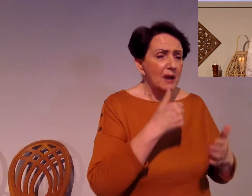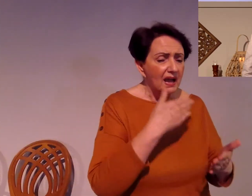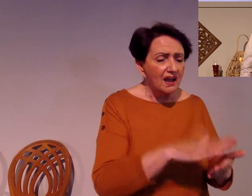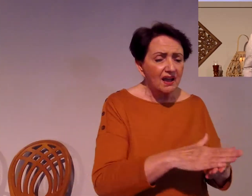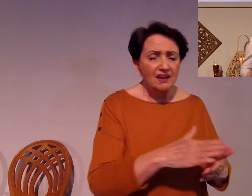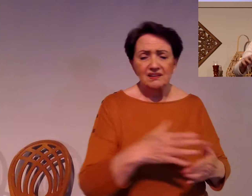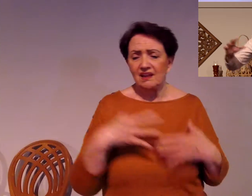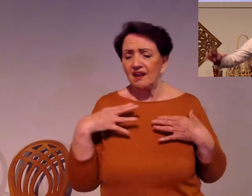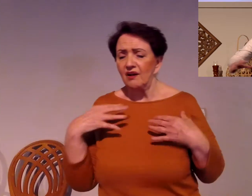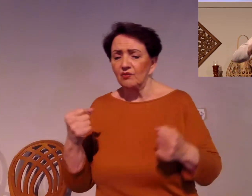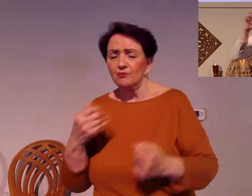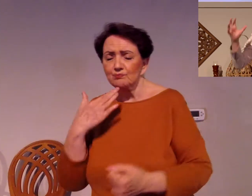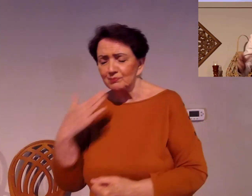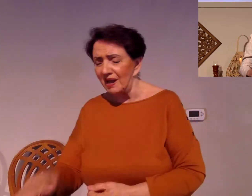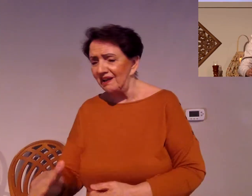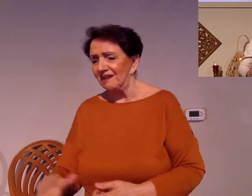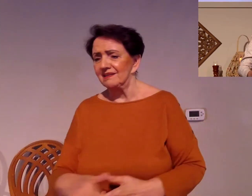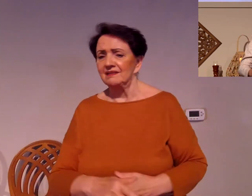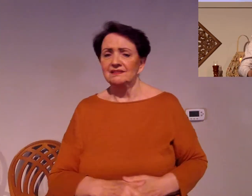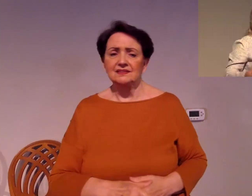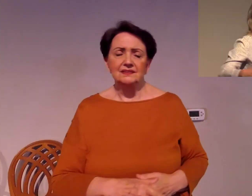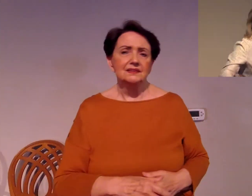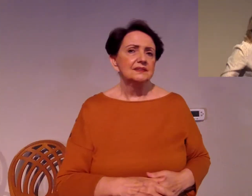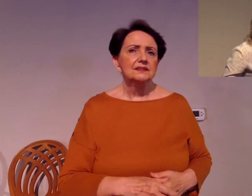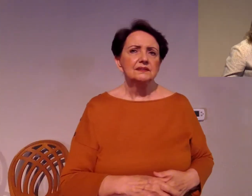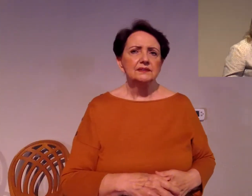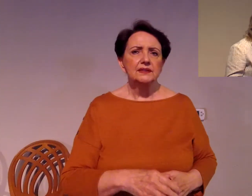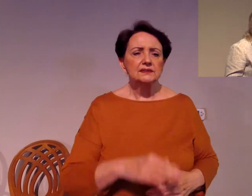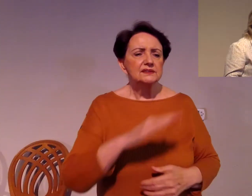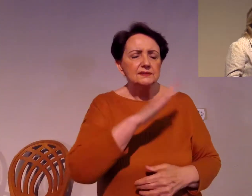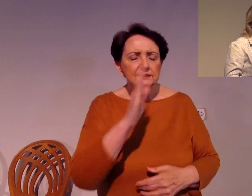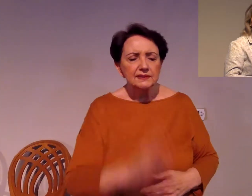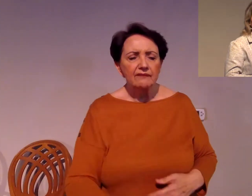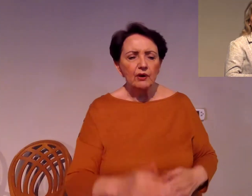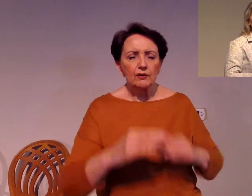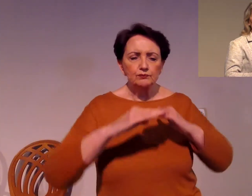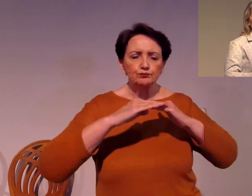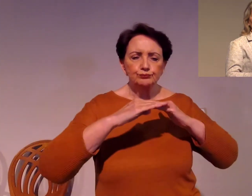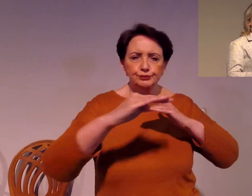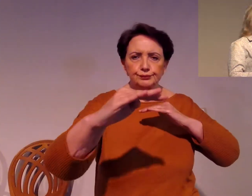not. You know, the whole life. There's no, like, ta-tunk on the tire.